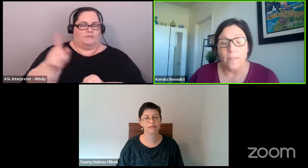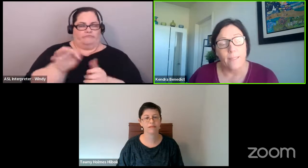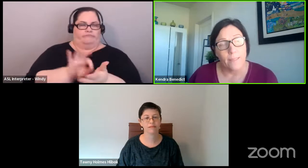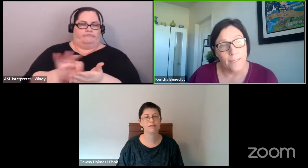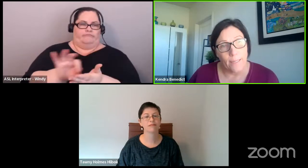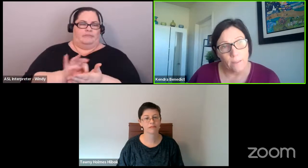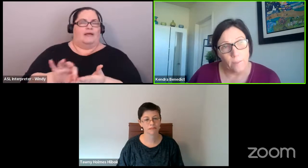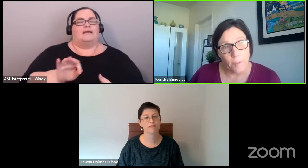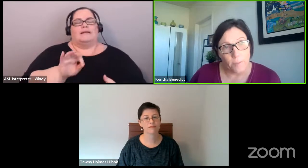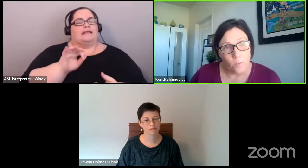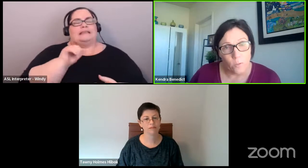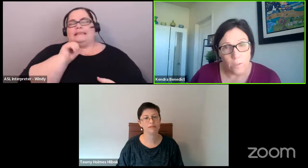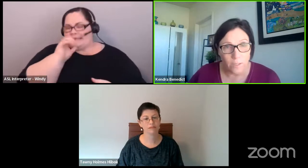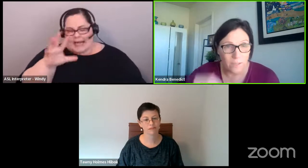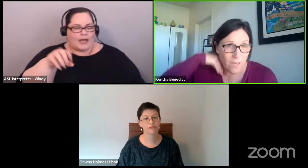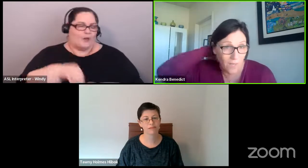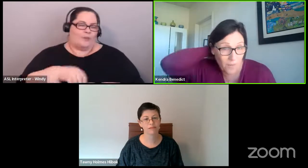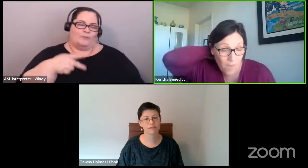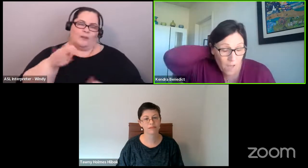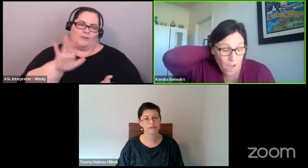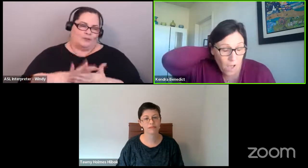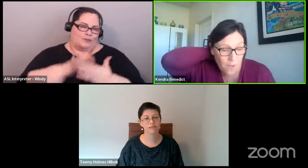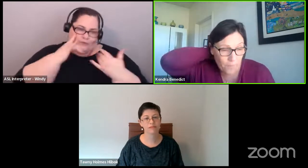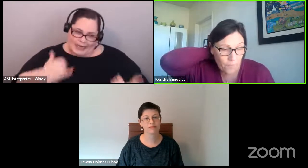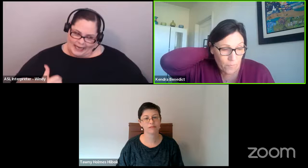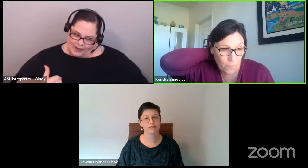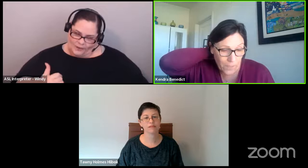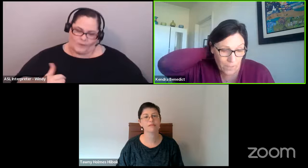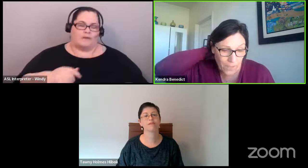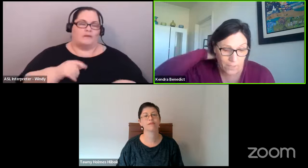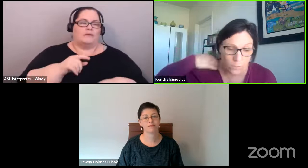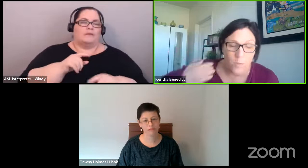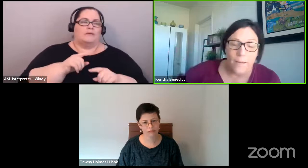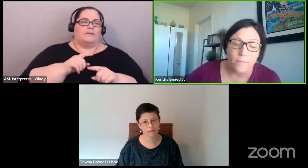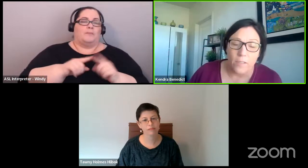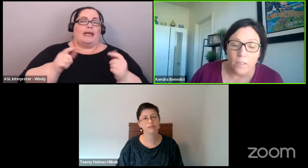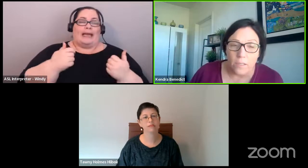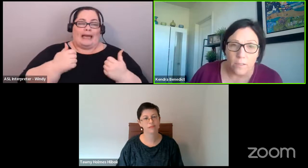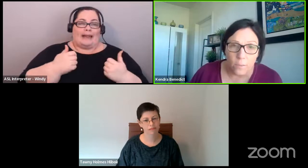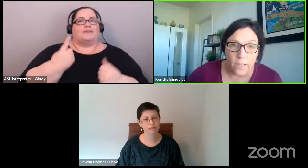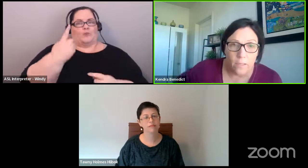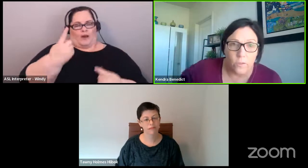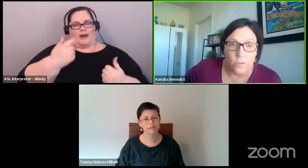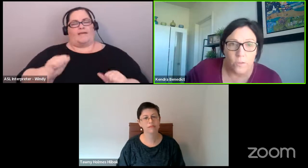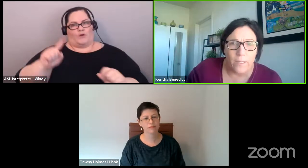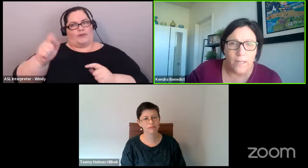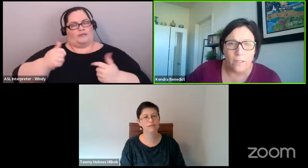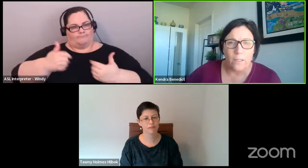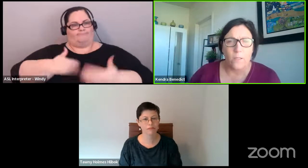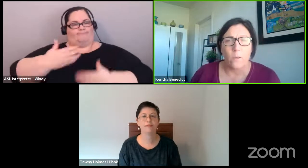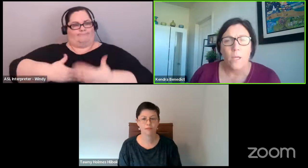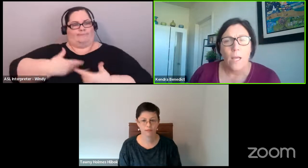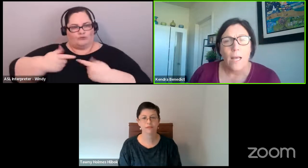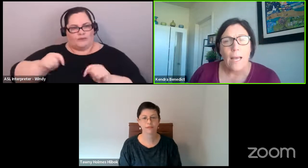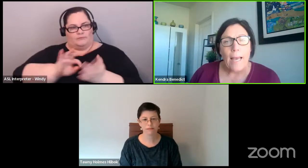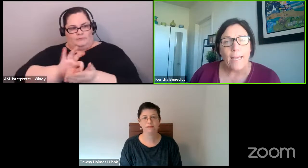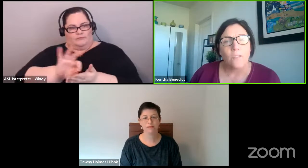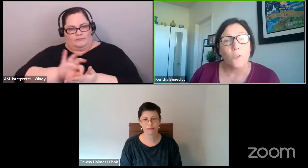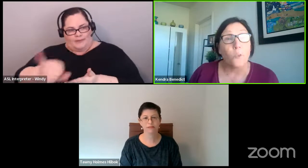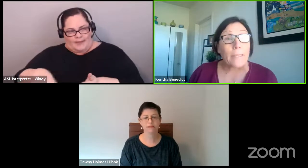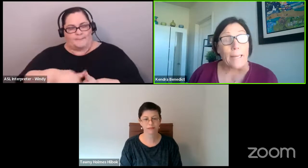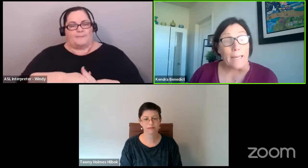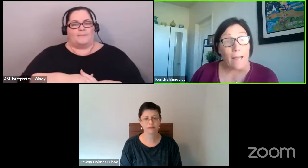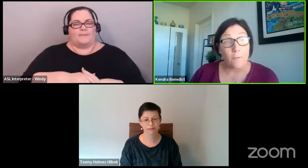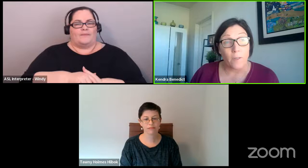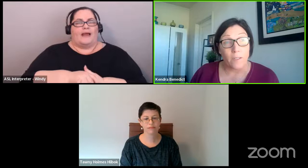that does not extend out to the public schools at this time. But that is one effort that's underway to do that. And so I